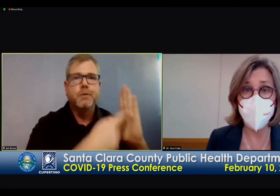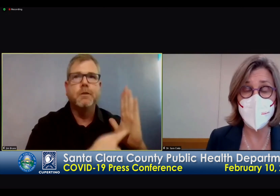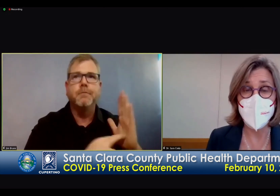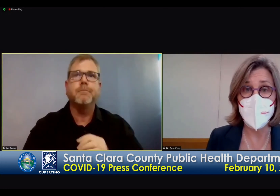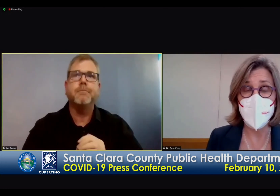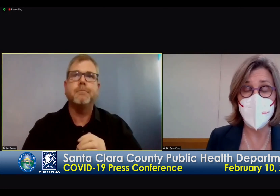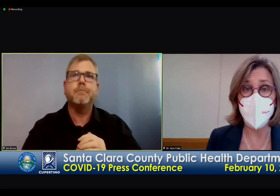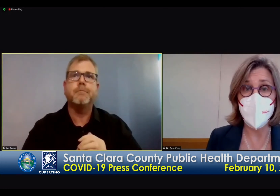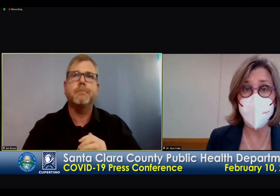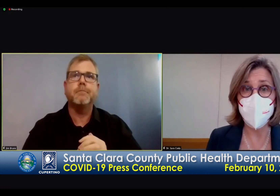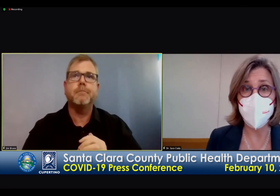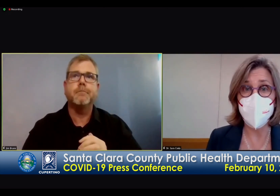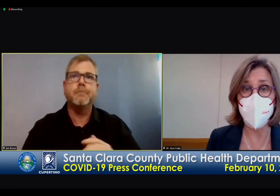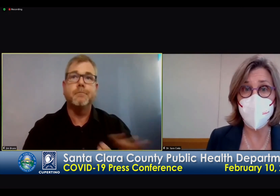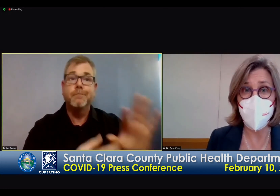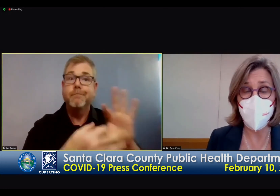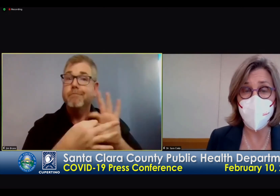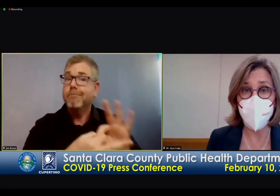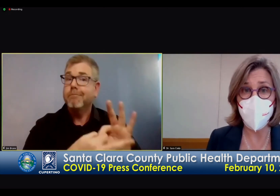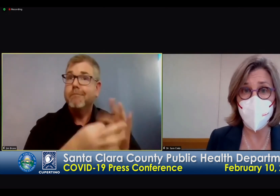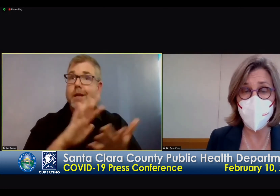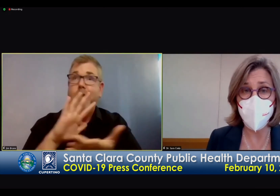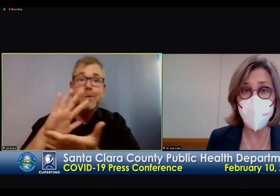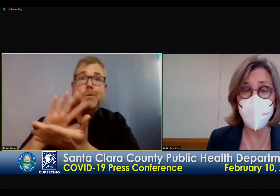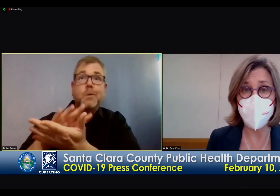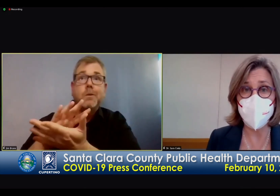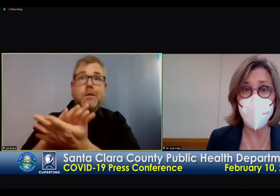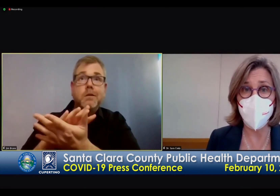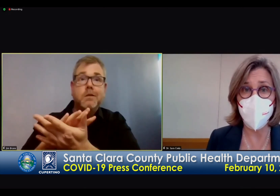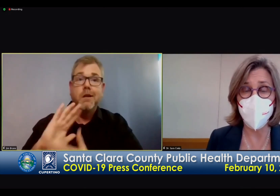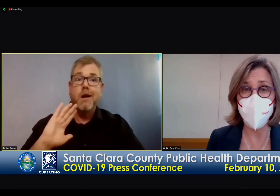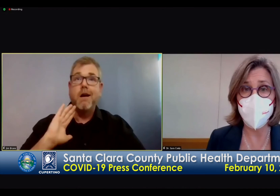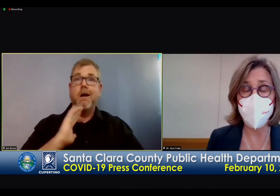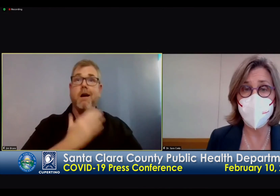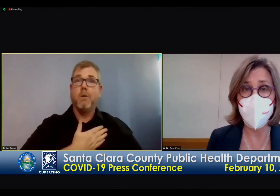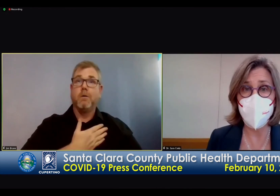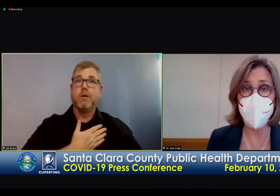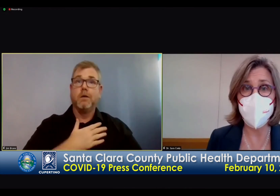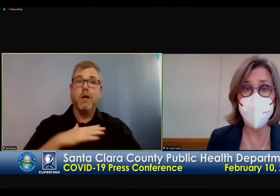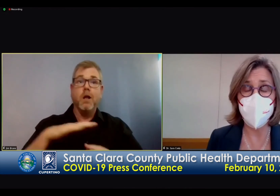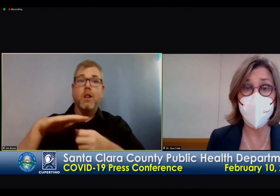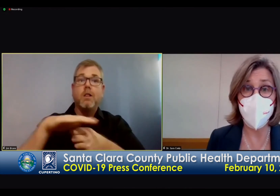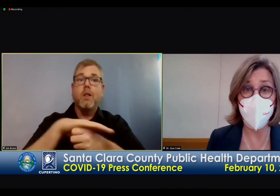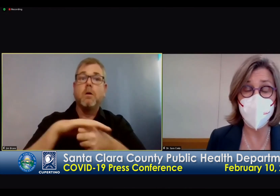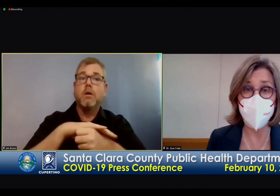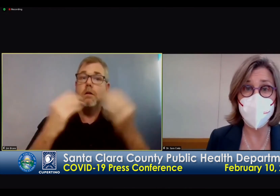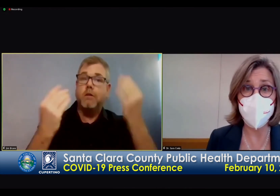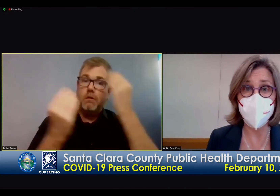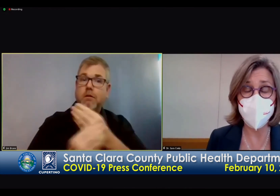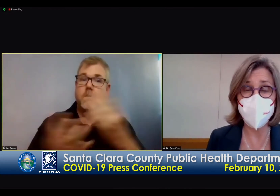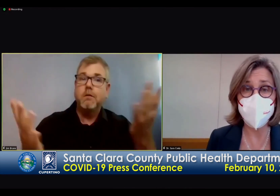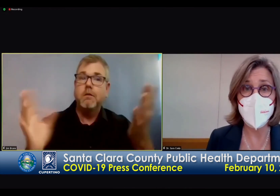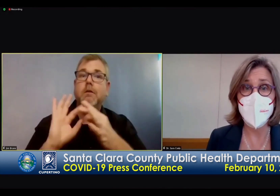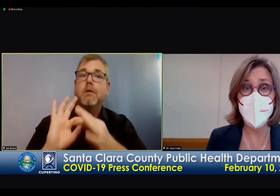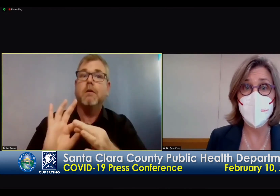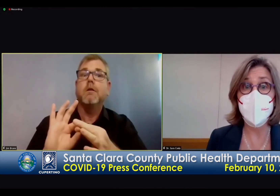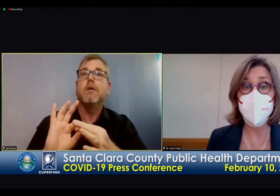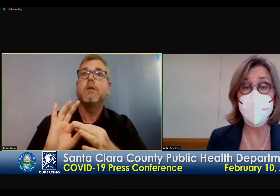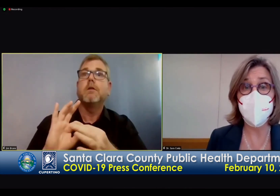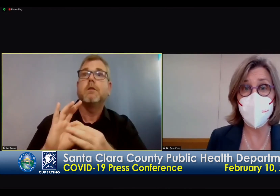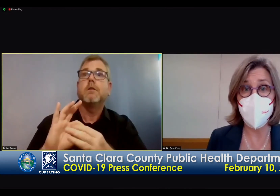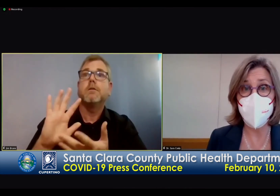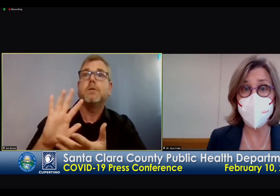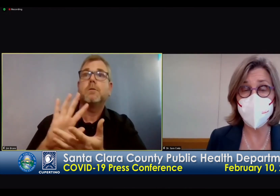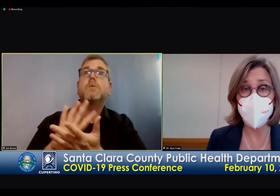data for the schools that we have had open, which are primarily K through 5 or K through 6, we've